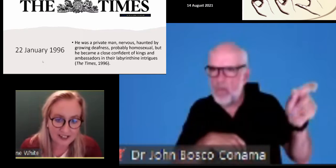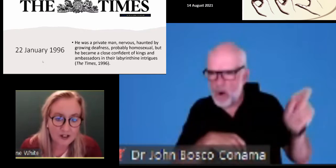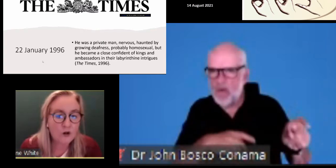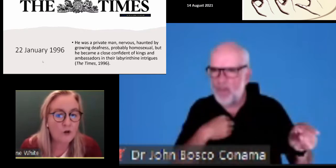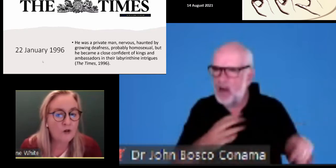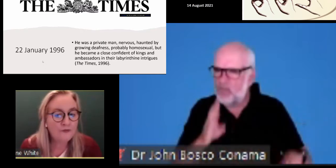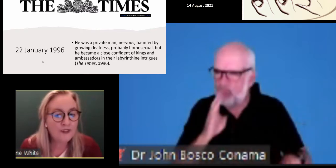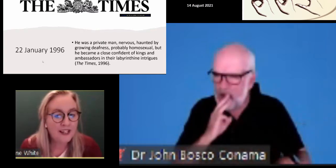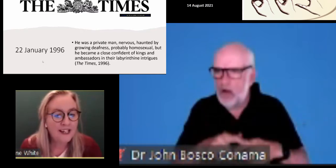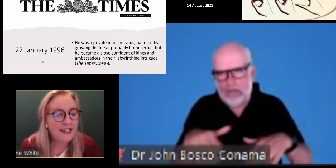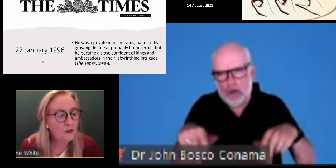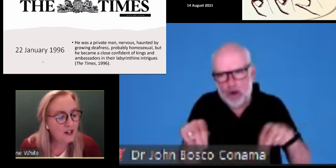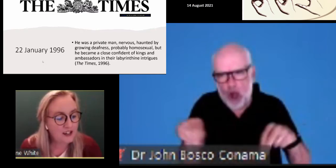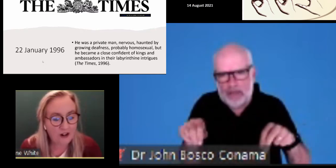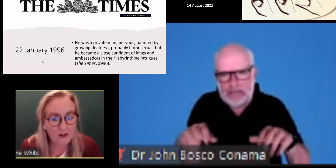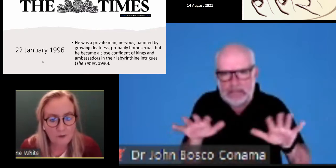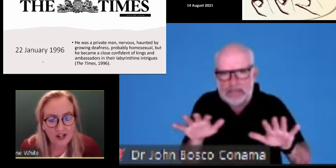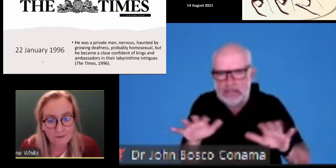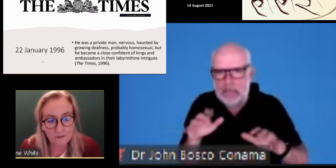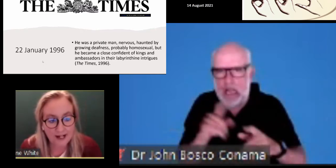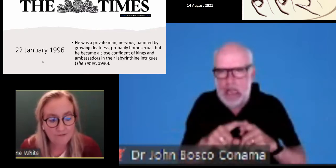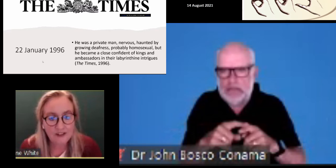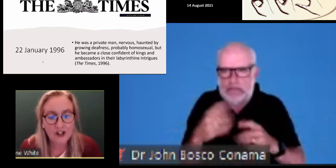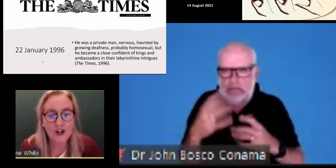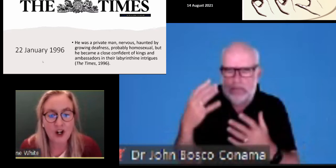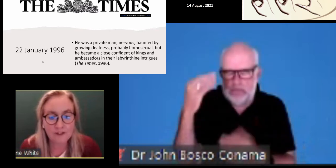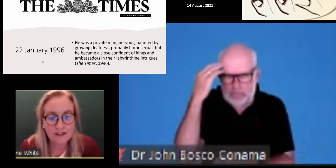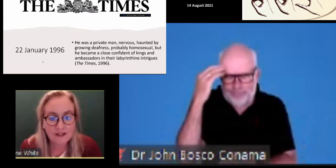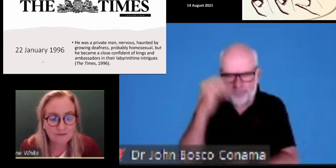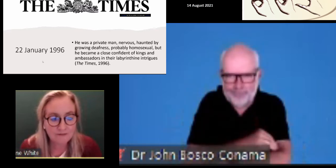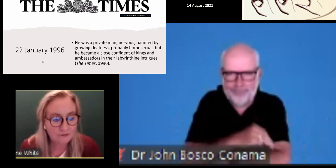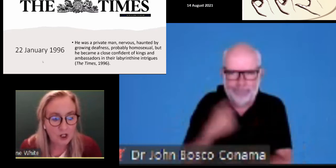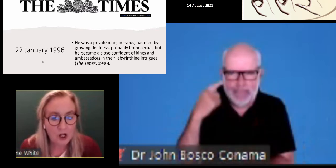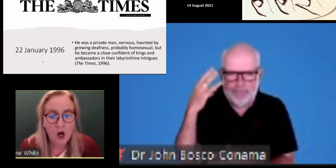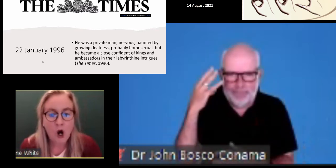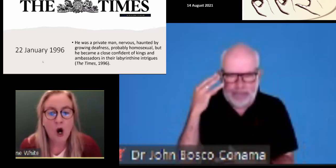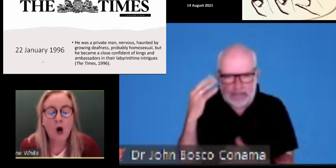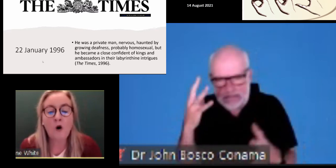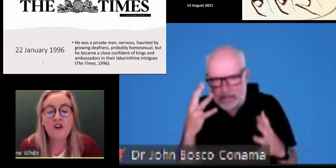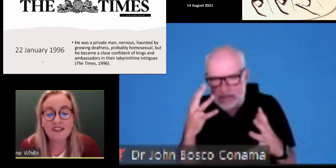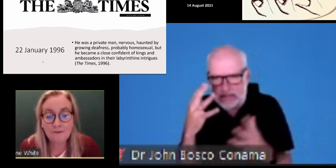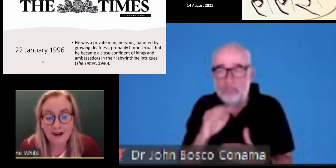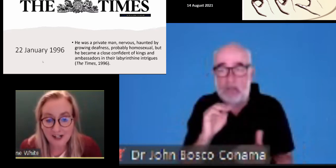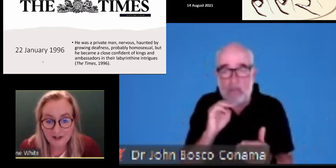says, oh, he was a very private man, nervous, haunted by his